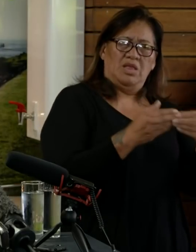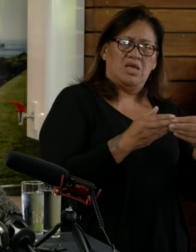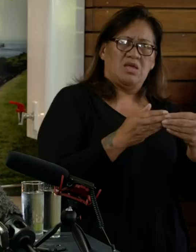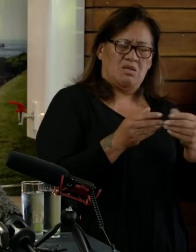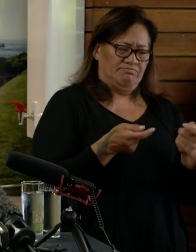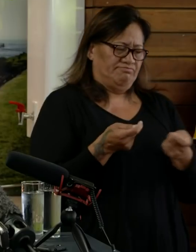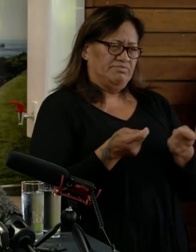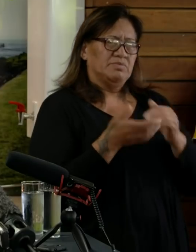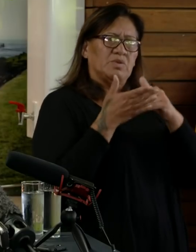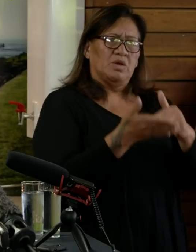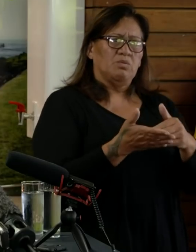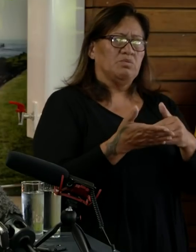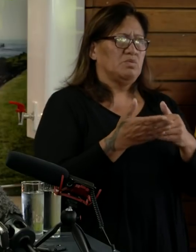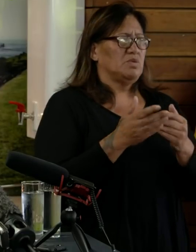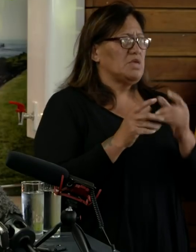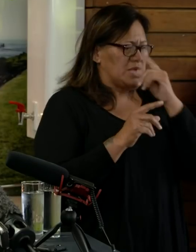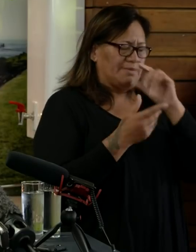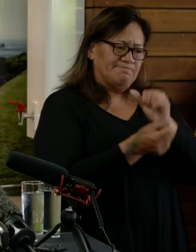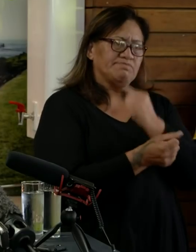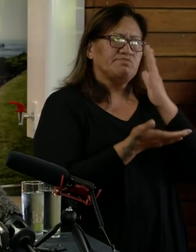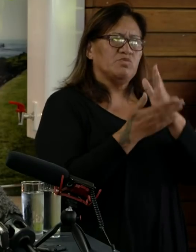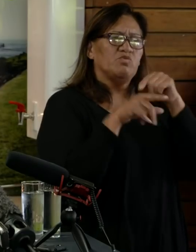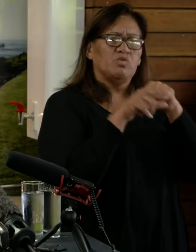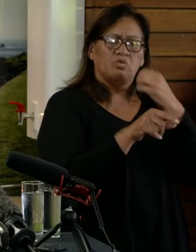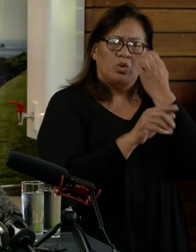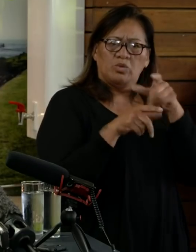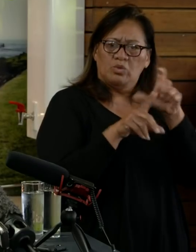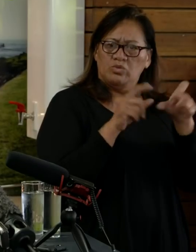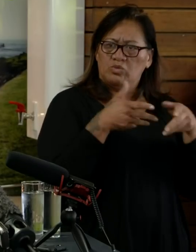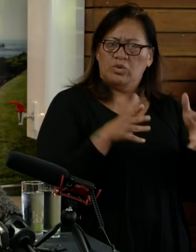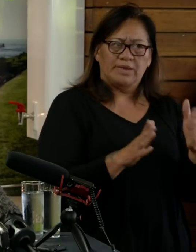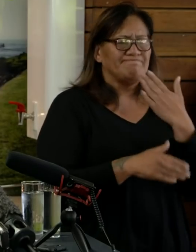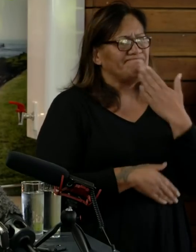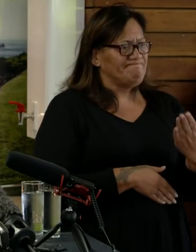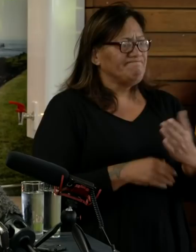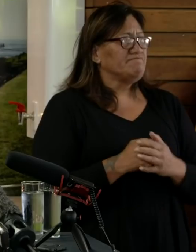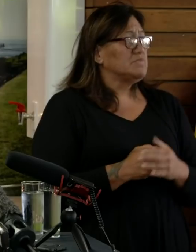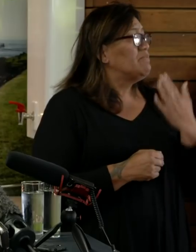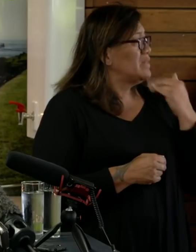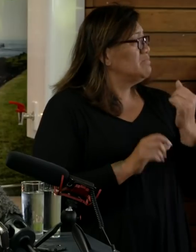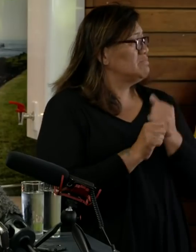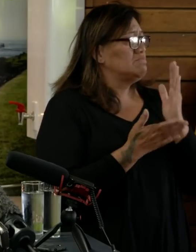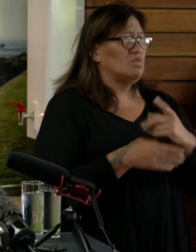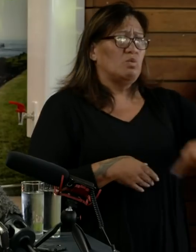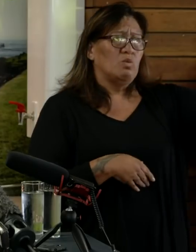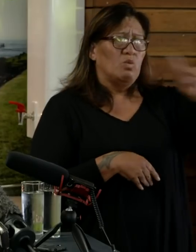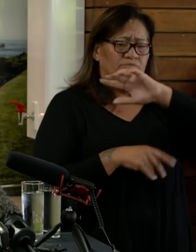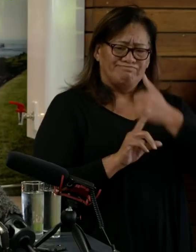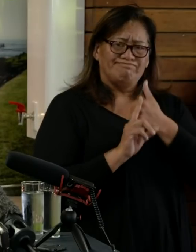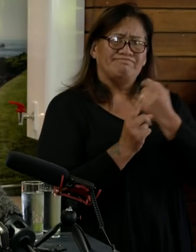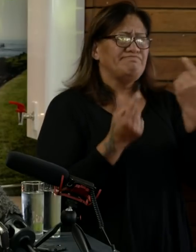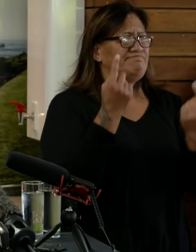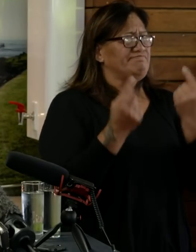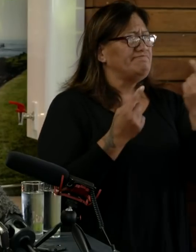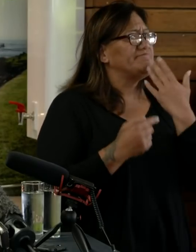these processes to embrace tikanga Māori. Let us continue to stand together in support of one